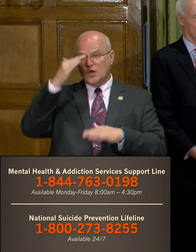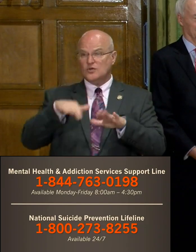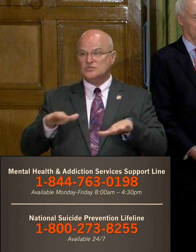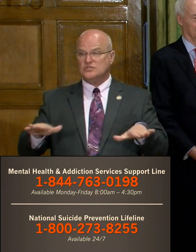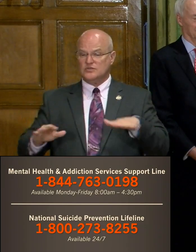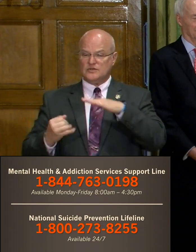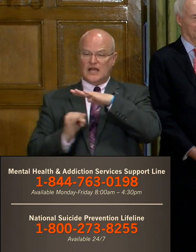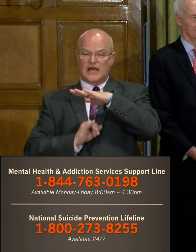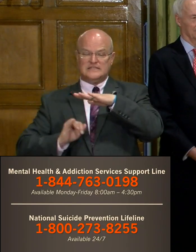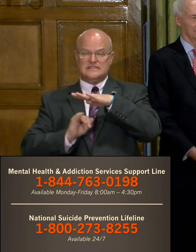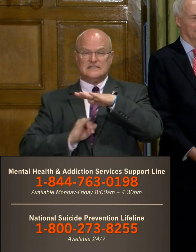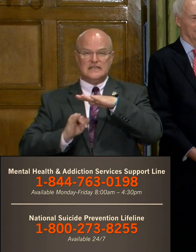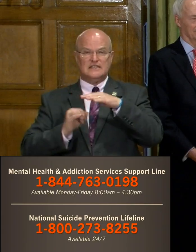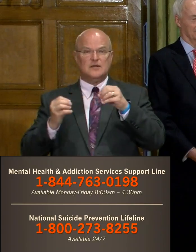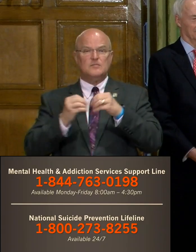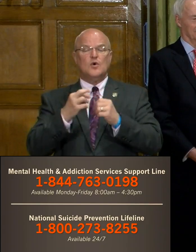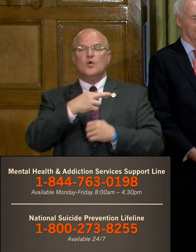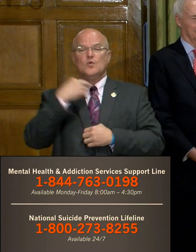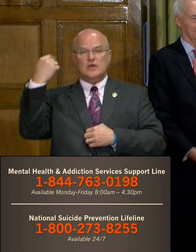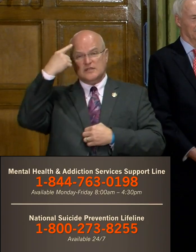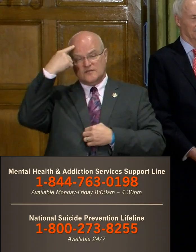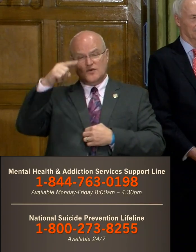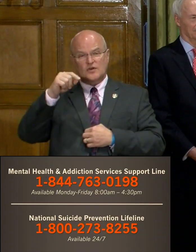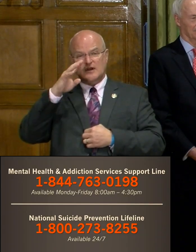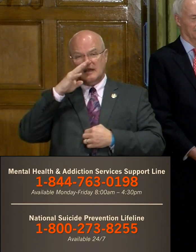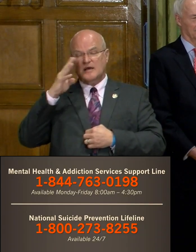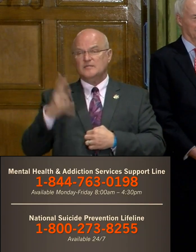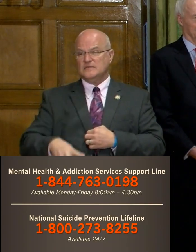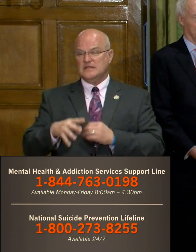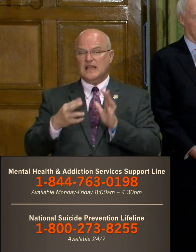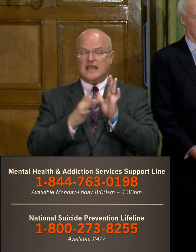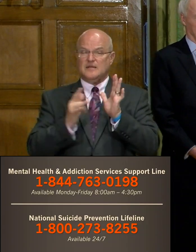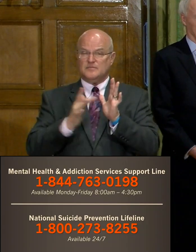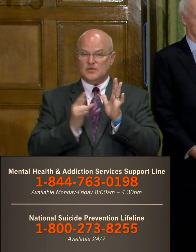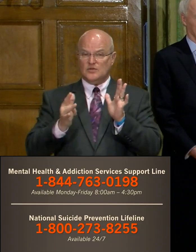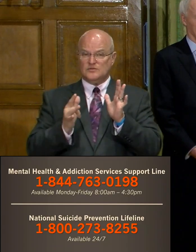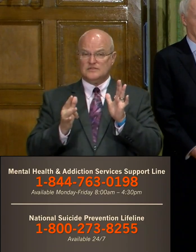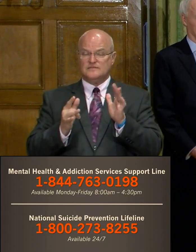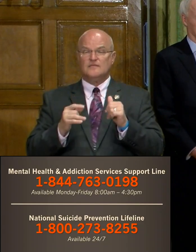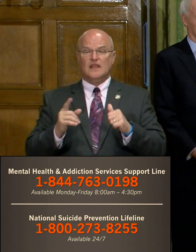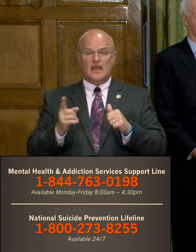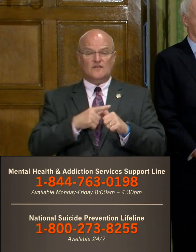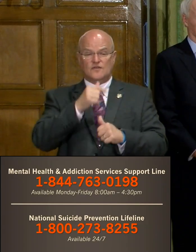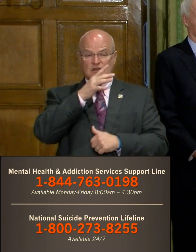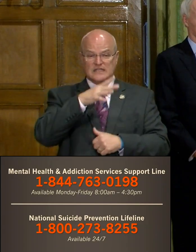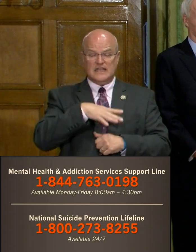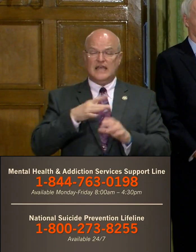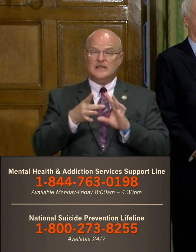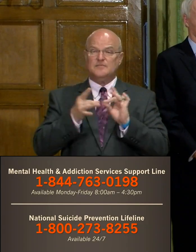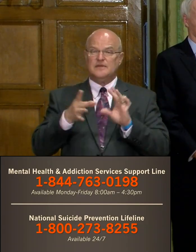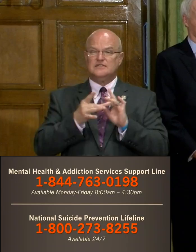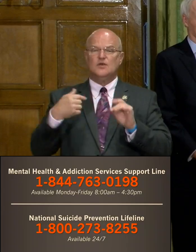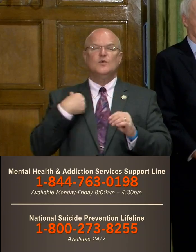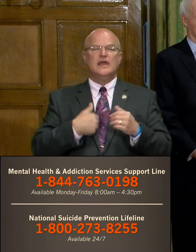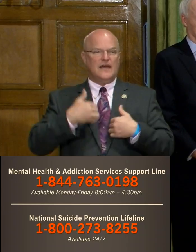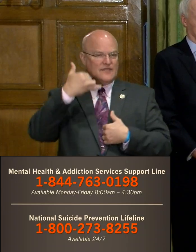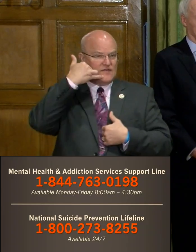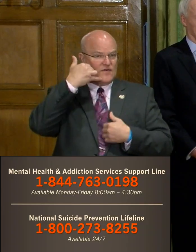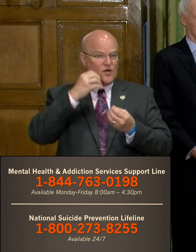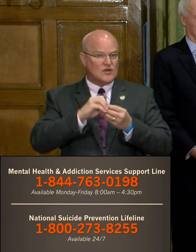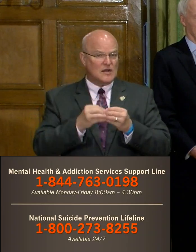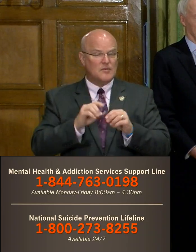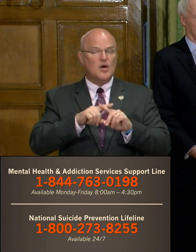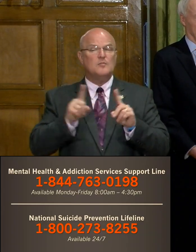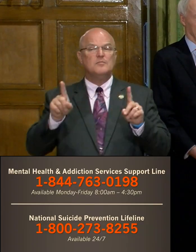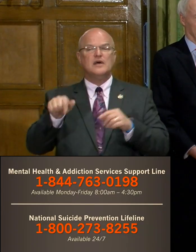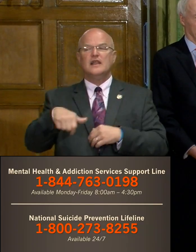in isolation are at greater risk for abuse or neglect, and as the First Lady mentioned, of course there is the hotline, but we also wanted to make